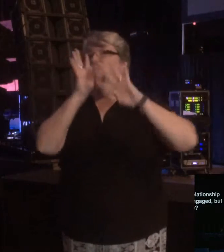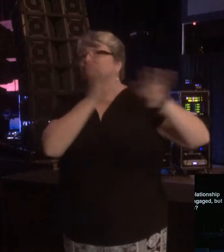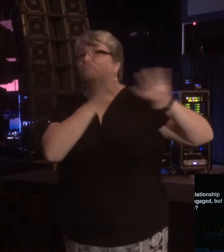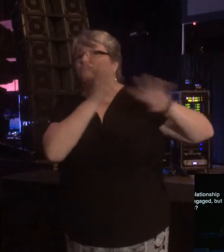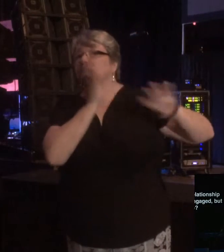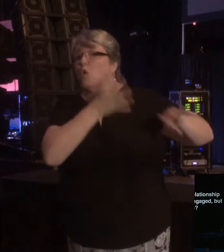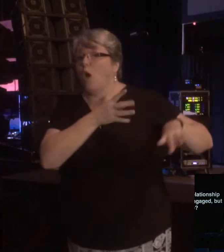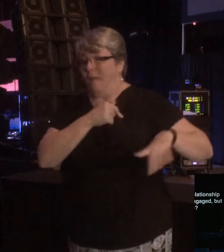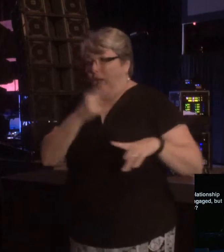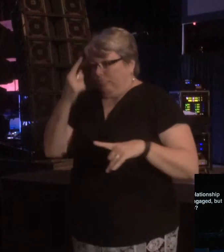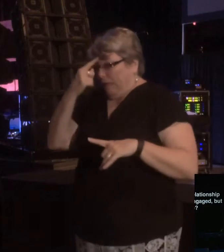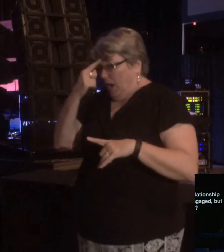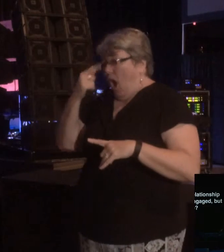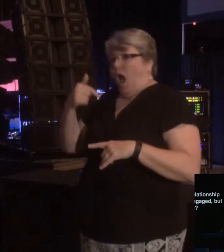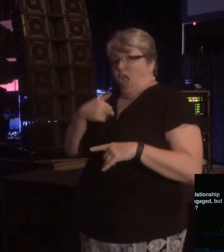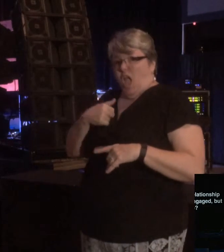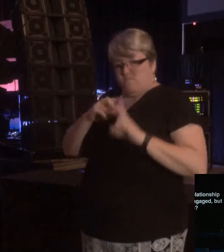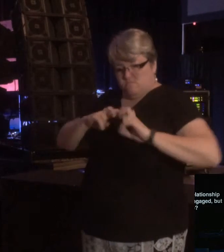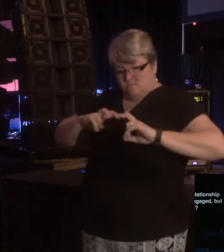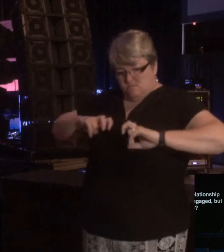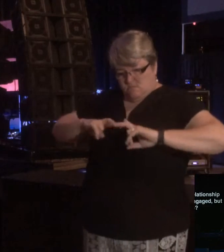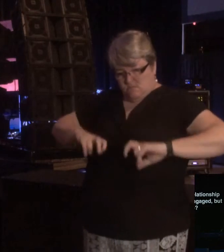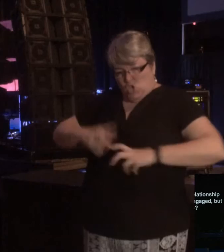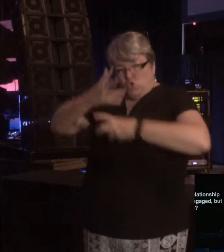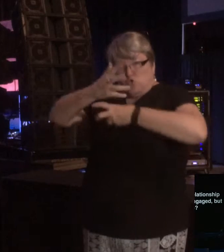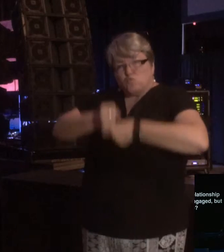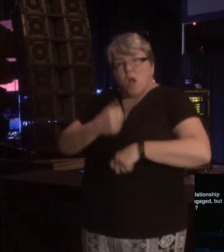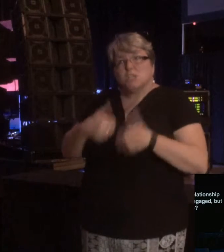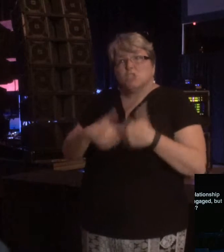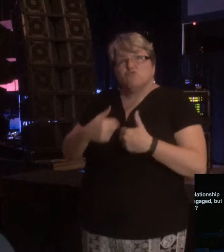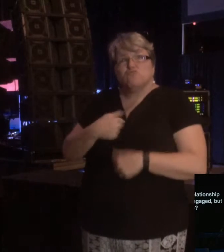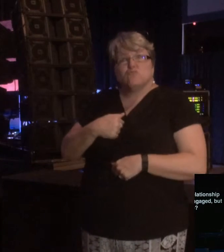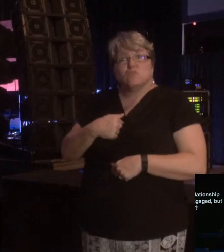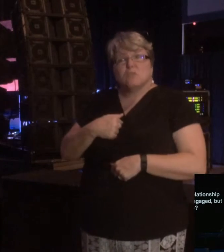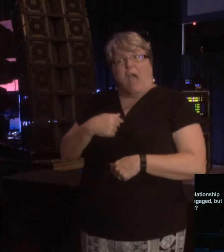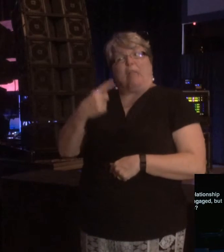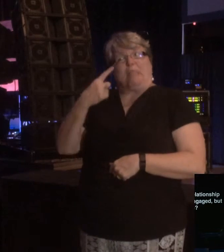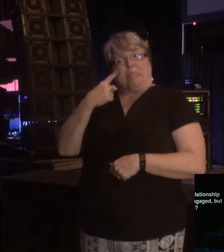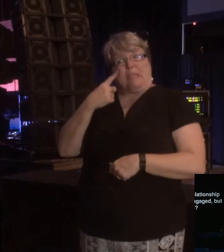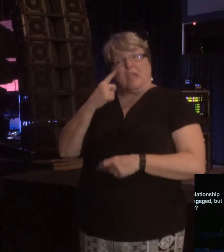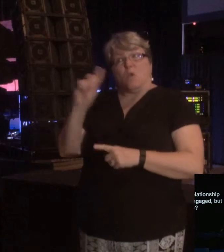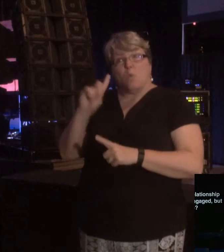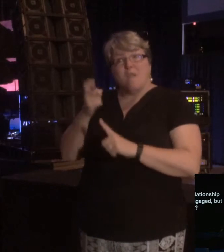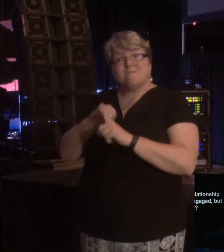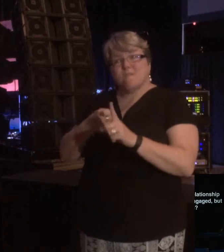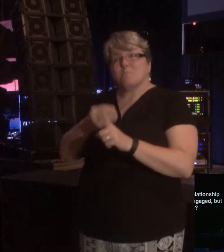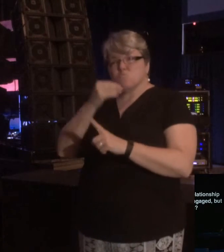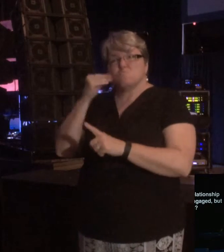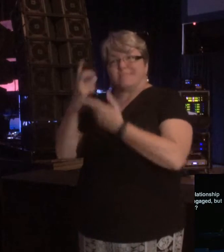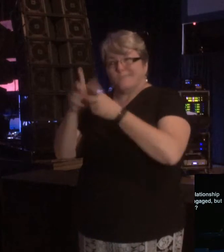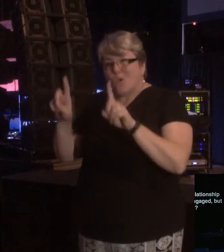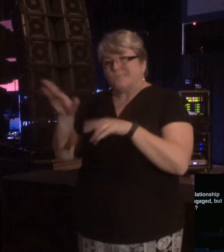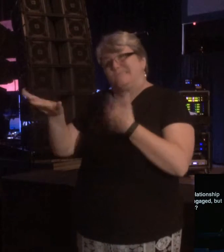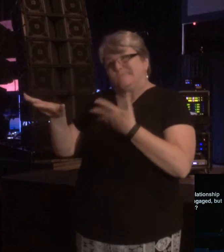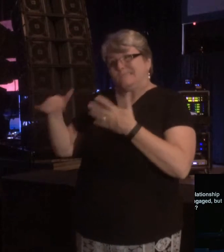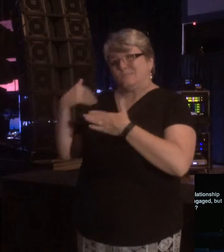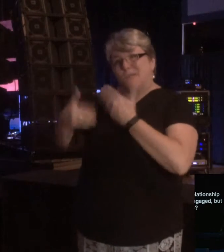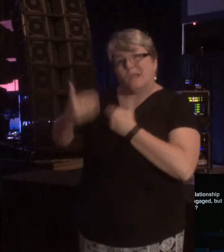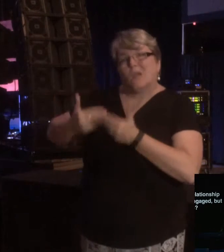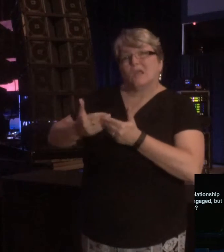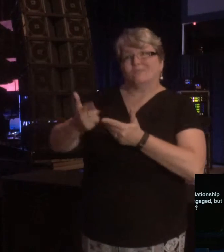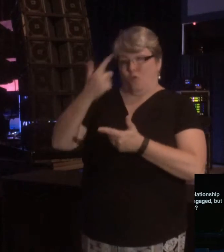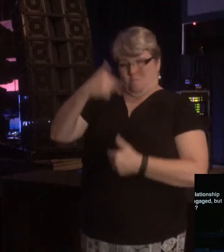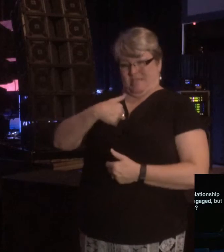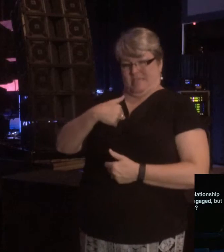husband. And I needed to know, I've already got a spouse in Jesus. And I don't need to move things forward